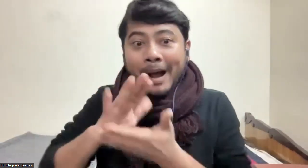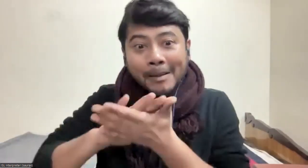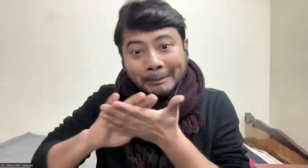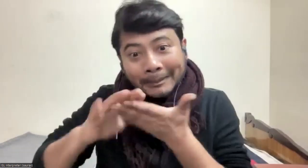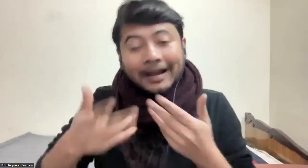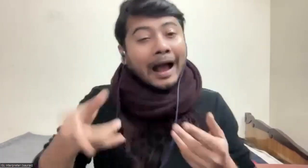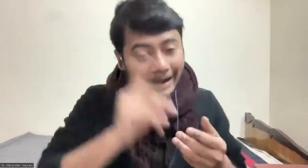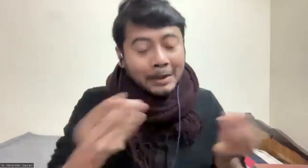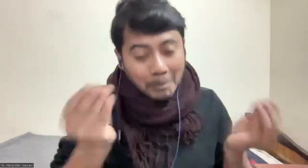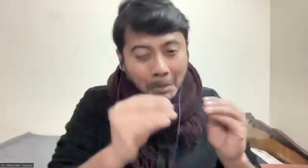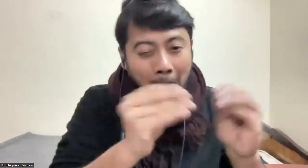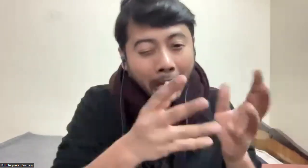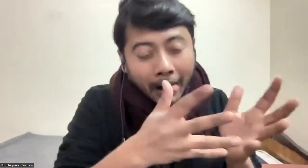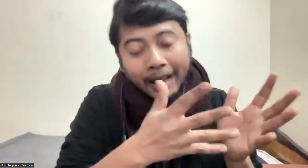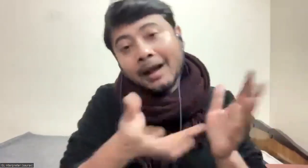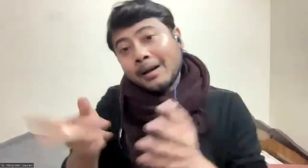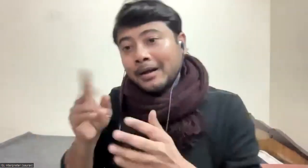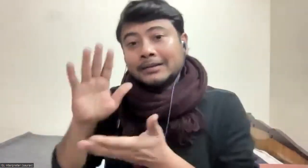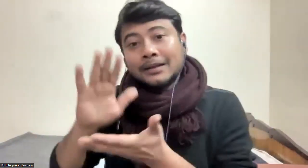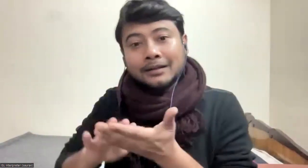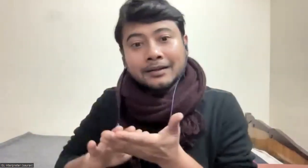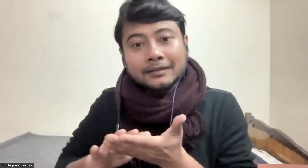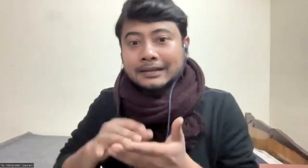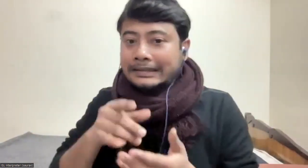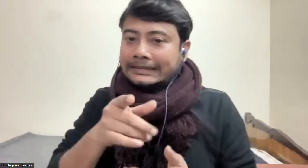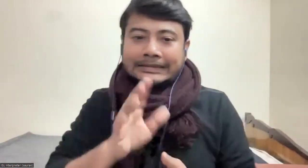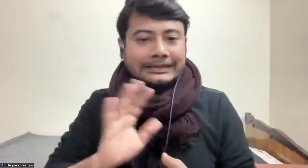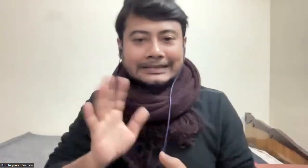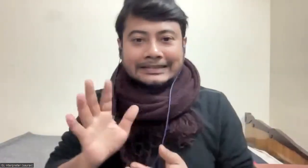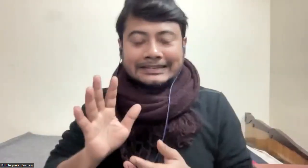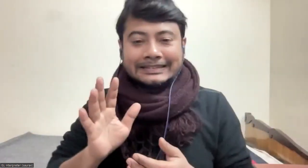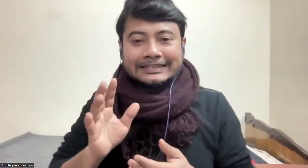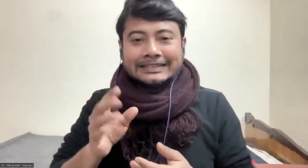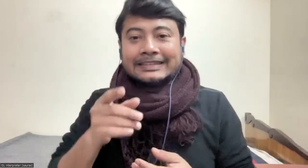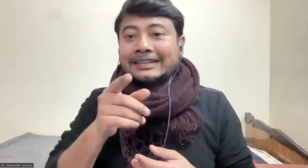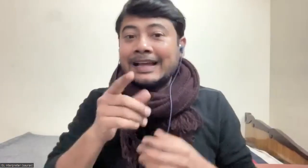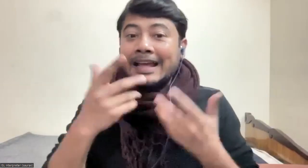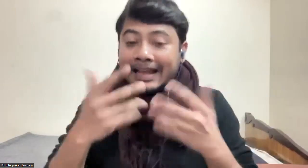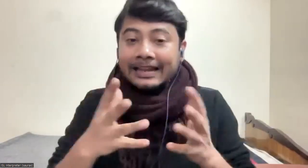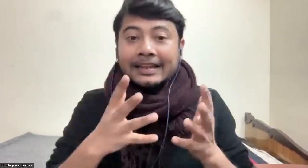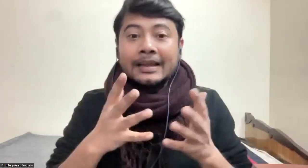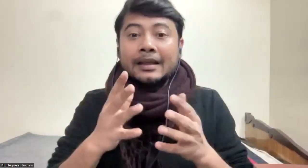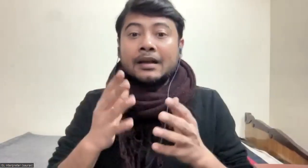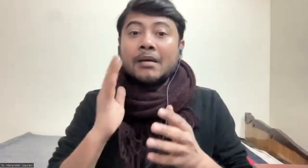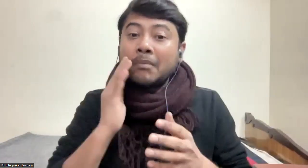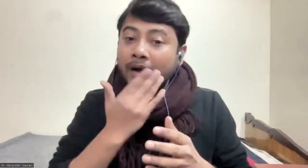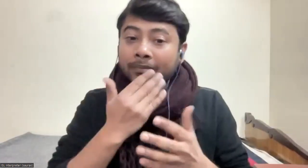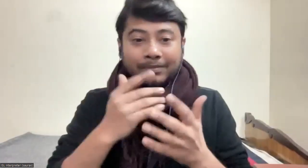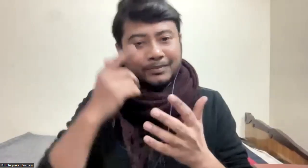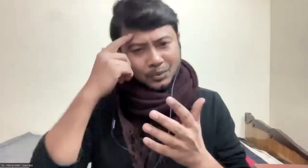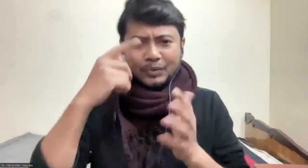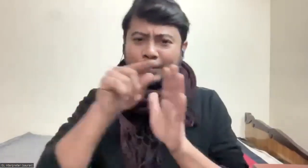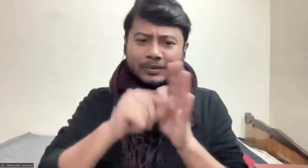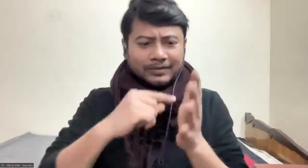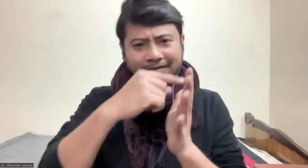point number 7. We must, understand to commit sinful activities on the strength of the holy